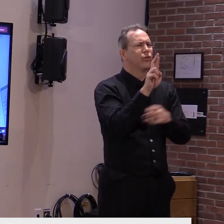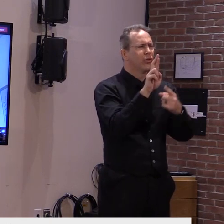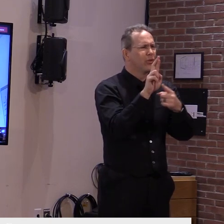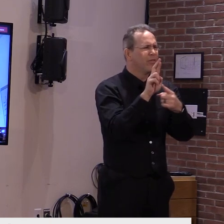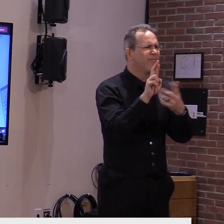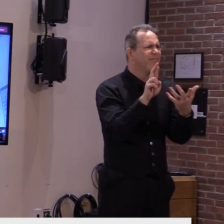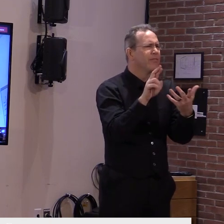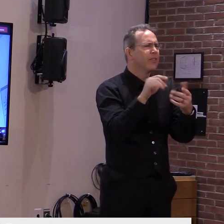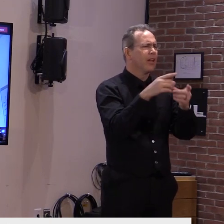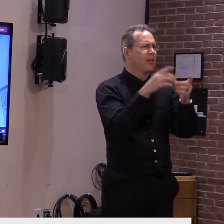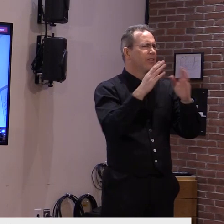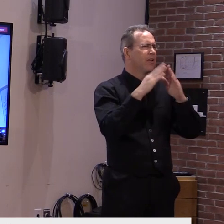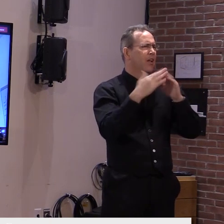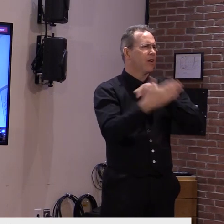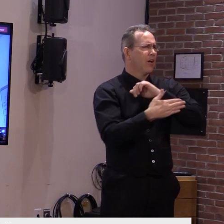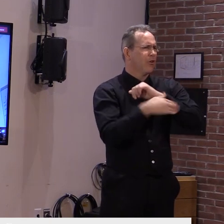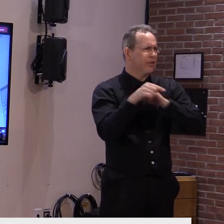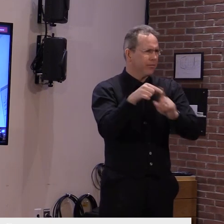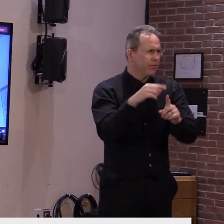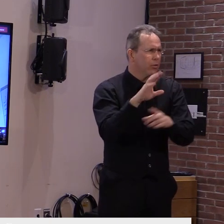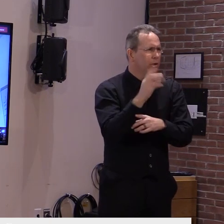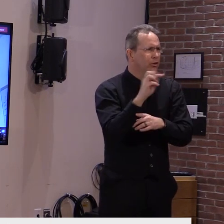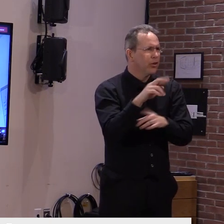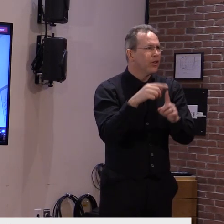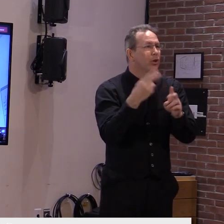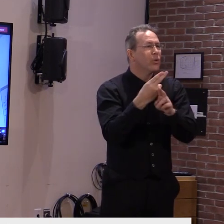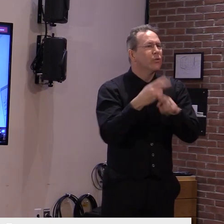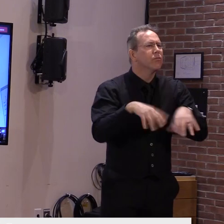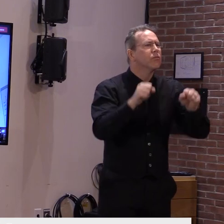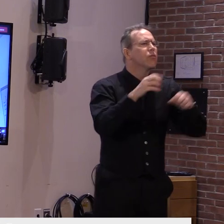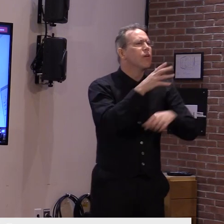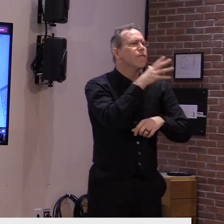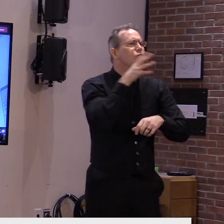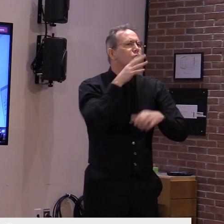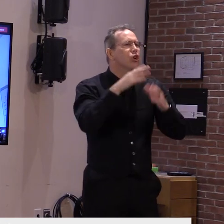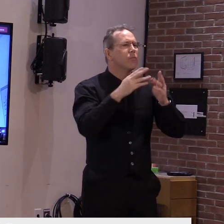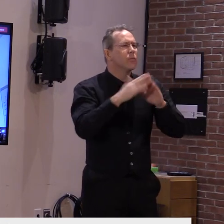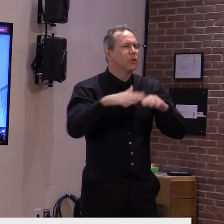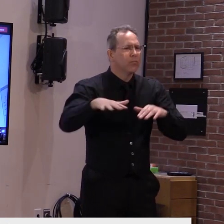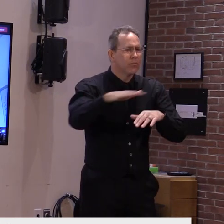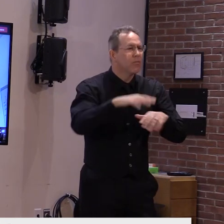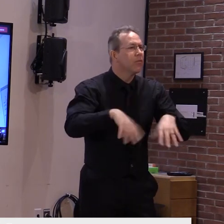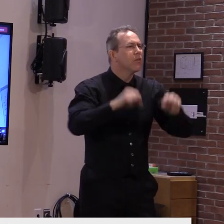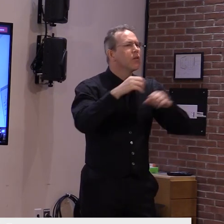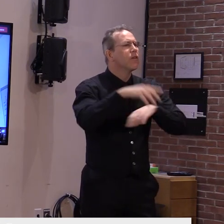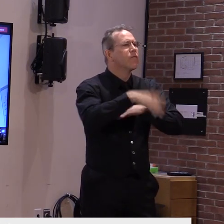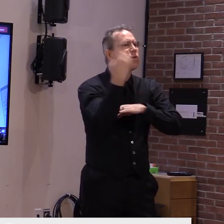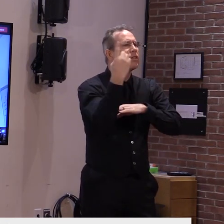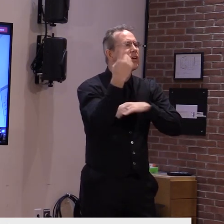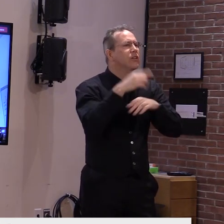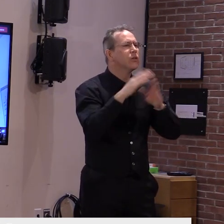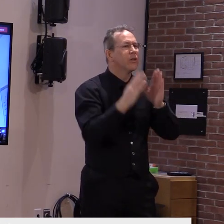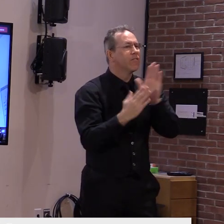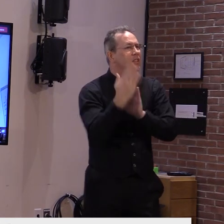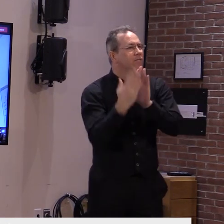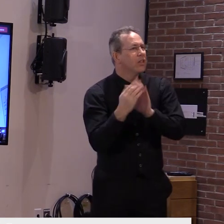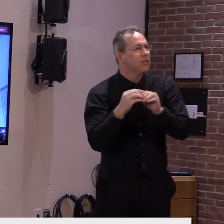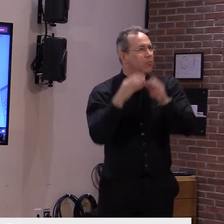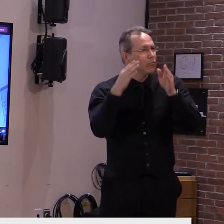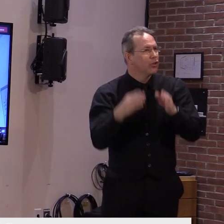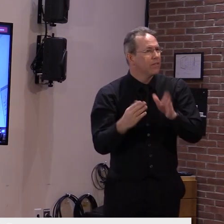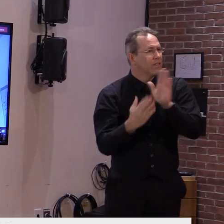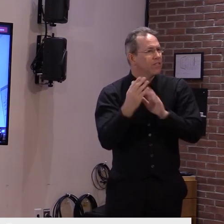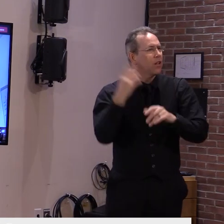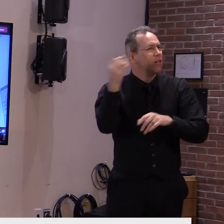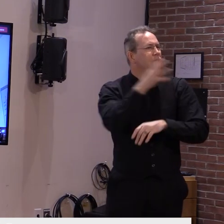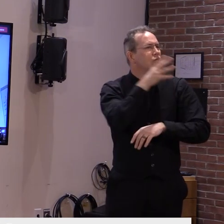in-person instruction 4 days a week for all the students at Woodstock Elementary School. Woodstock Elementary School is a fairly large elementary